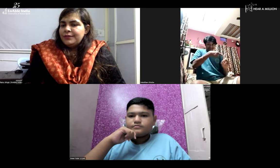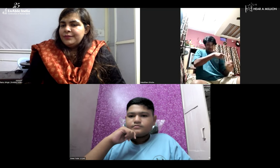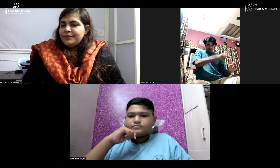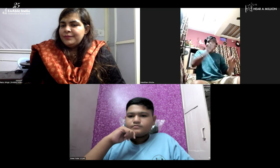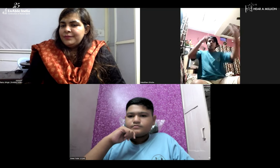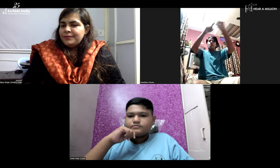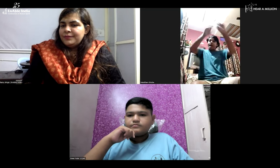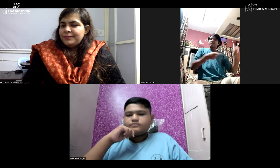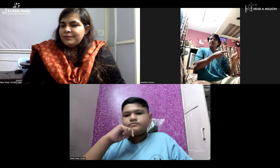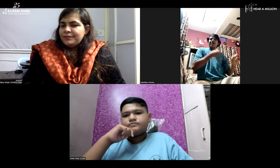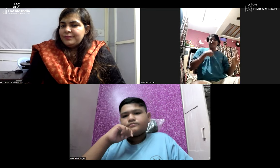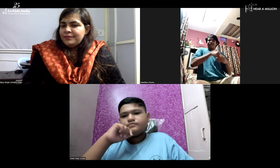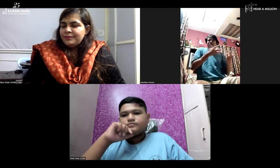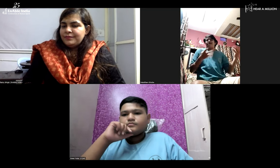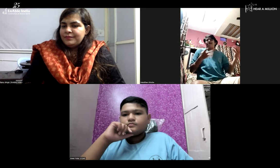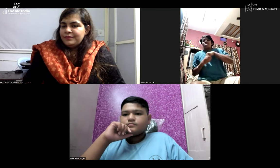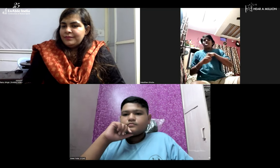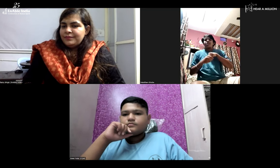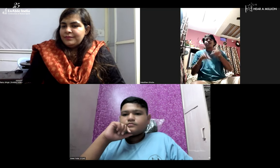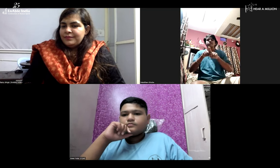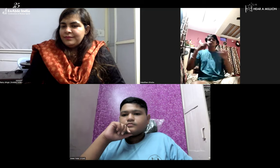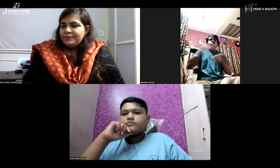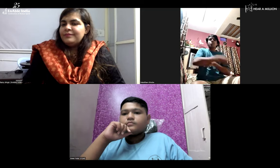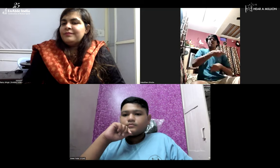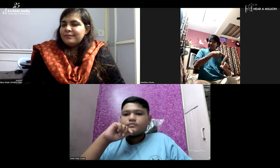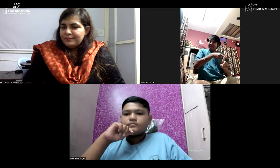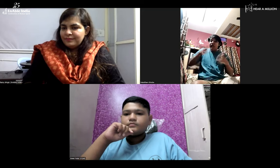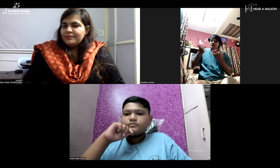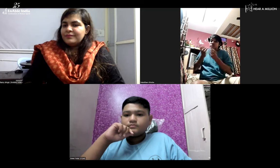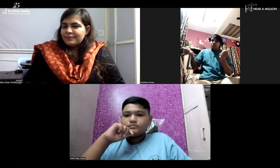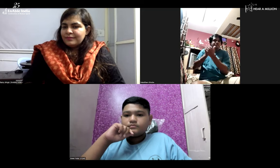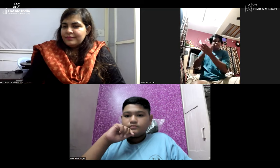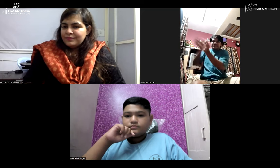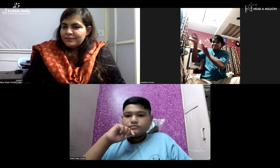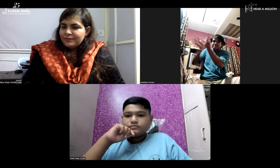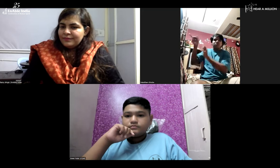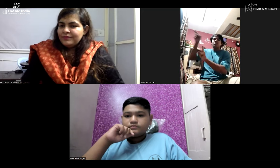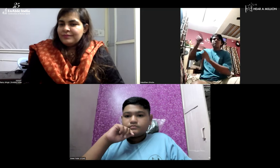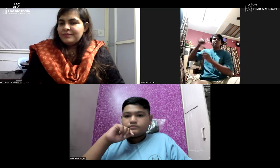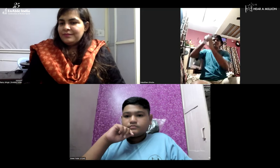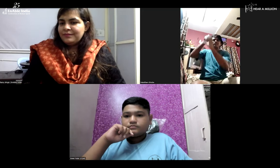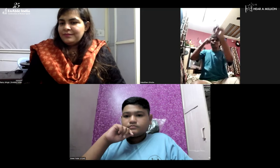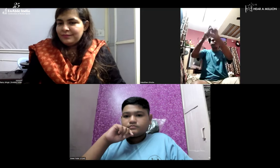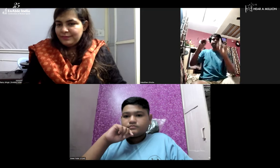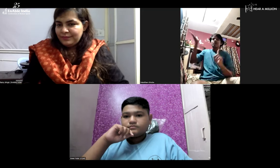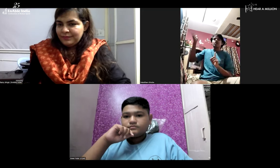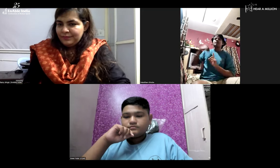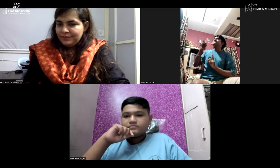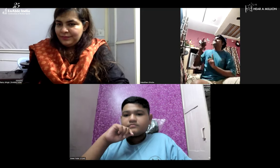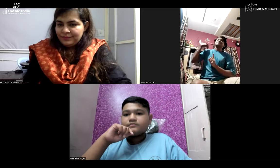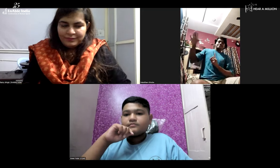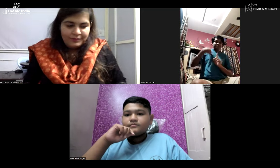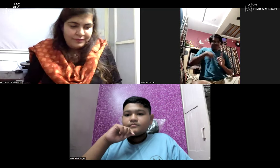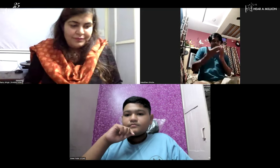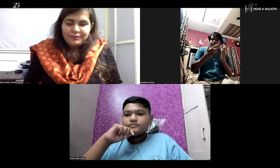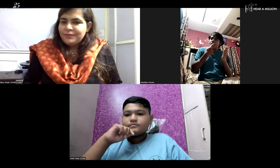work together. Support your friends. Do not disconnect with others. Do not harm each other and create a happy learning